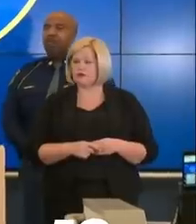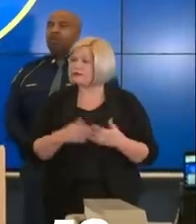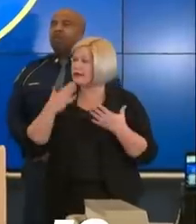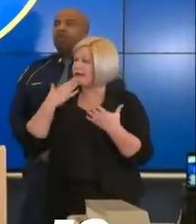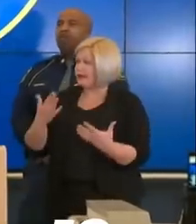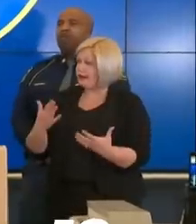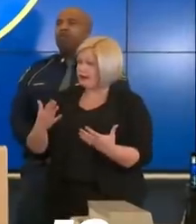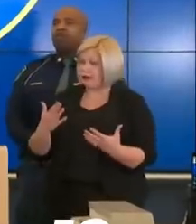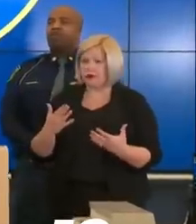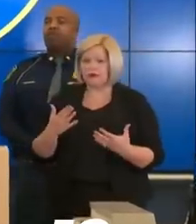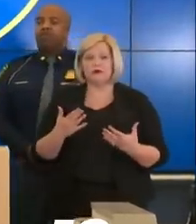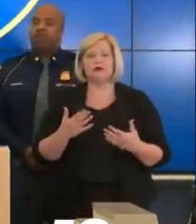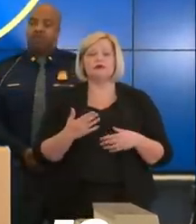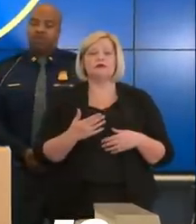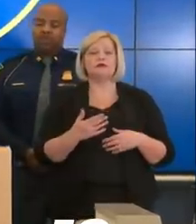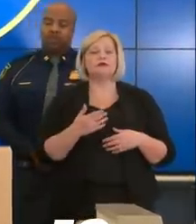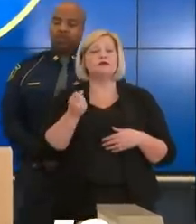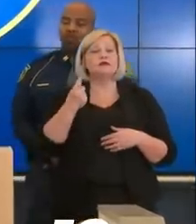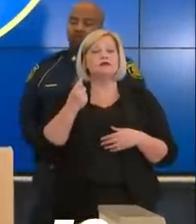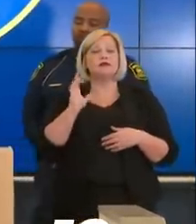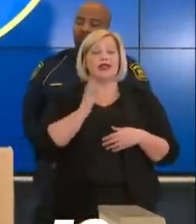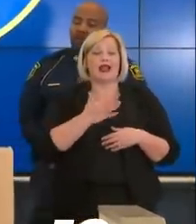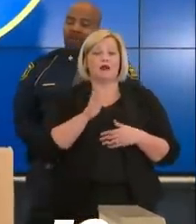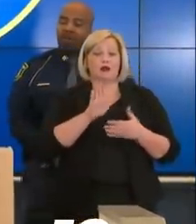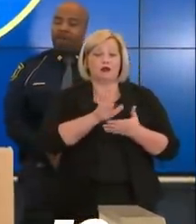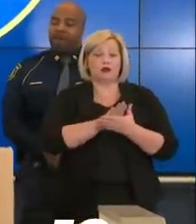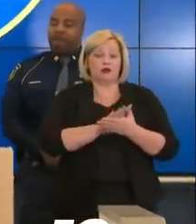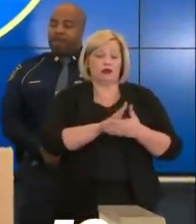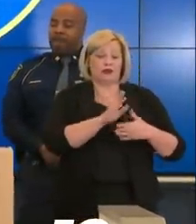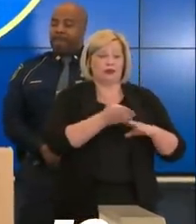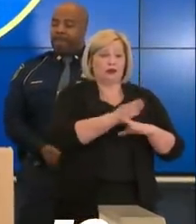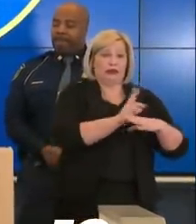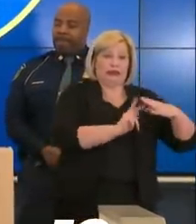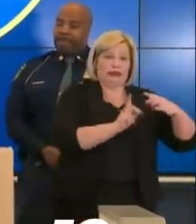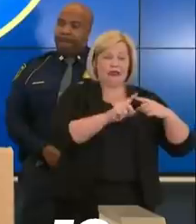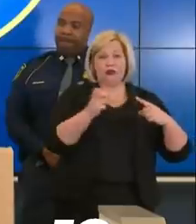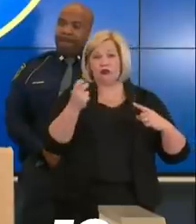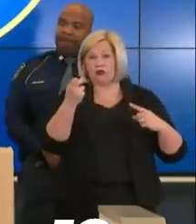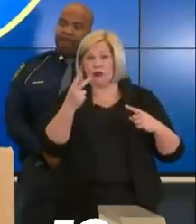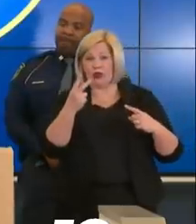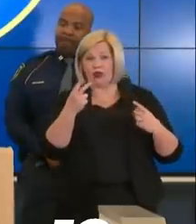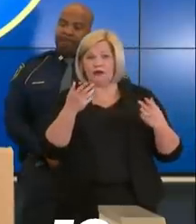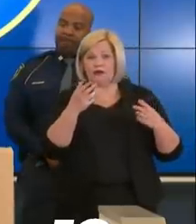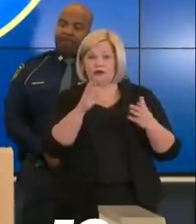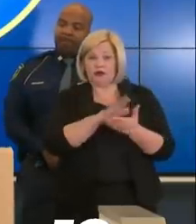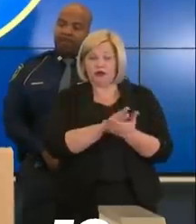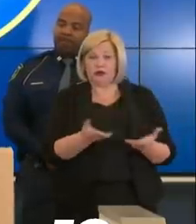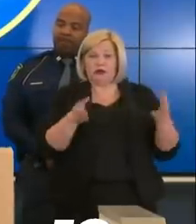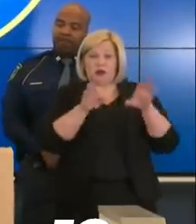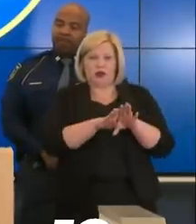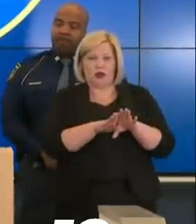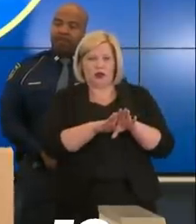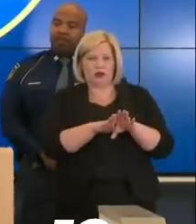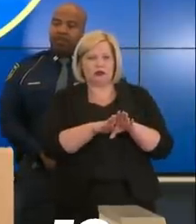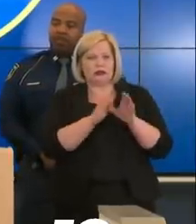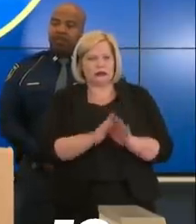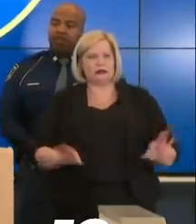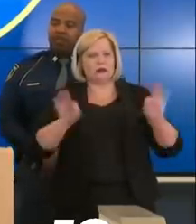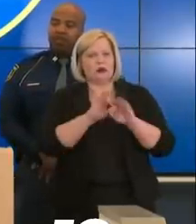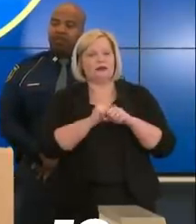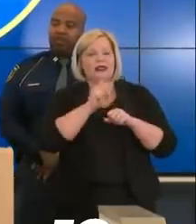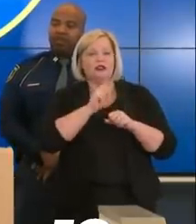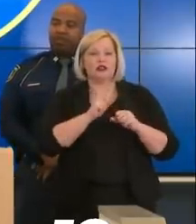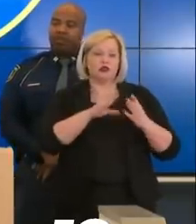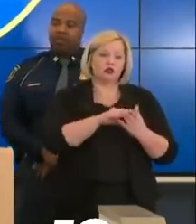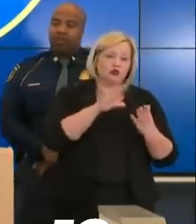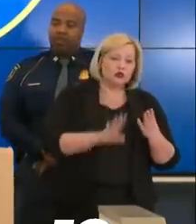Thank you. Closing our K-12 schools, our pre-K-12 schools, is a responsible decision to keep our students, teachers, support